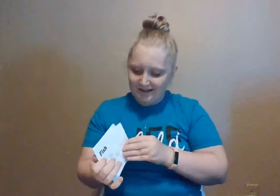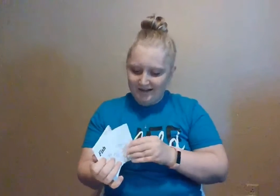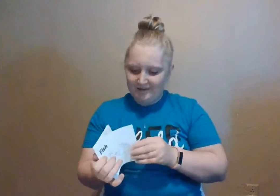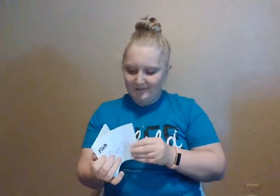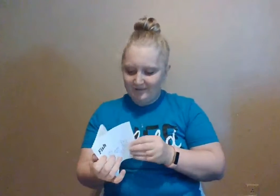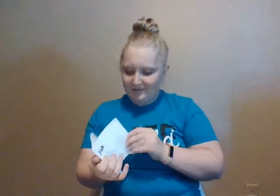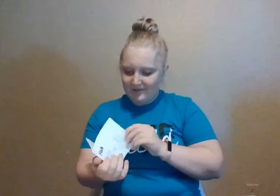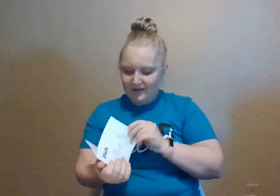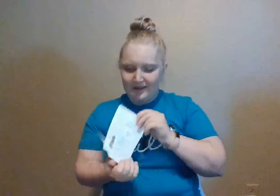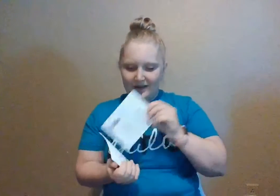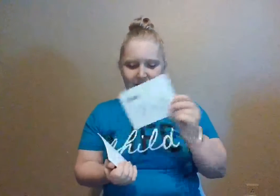guys.